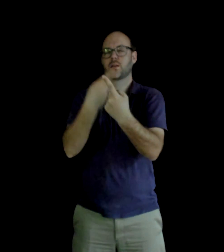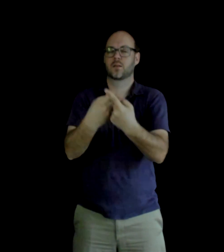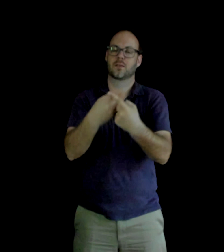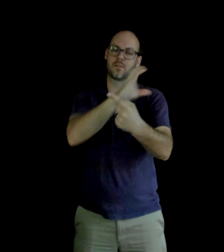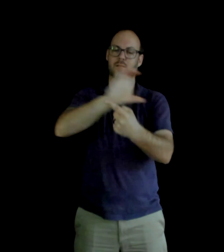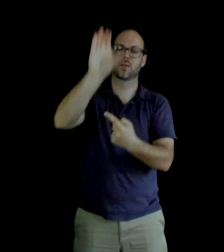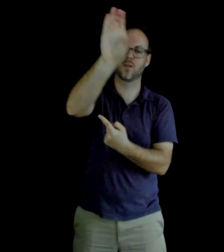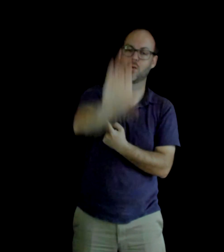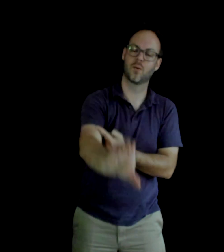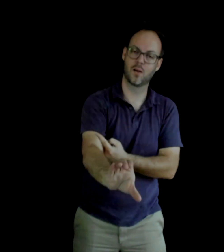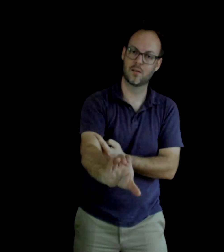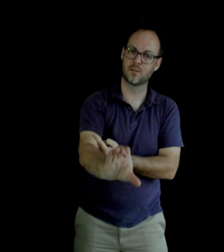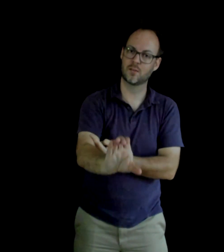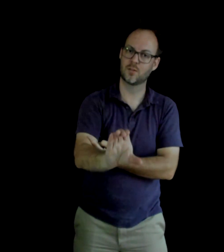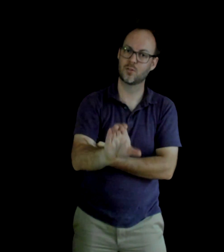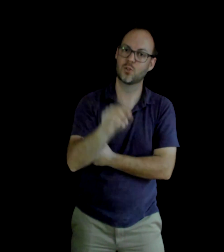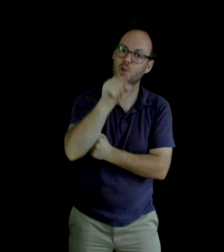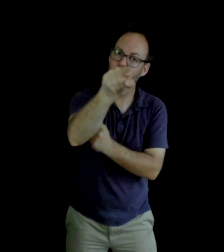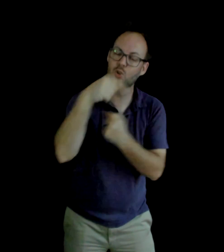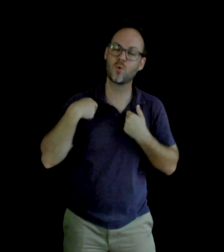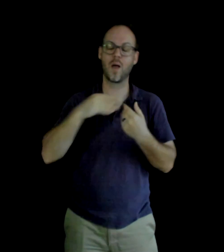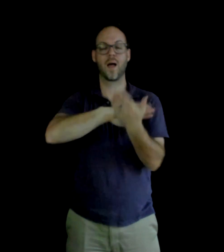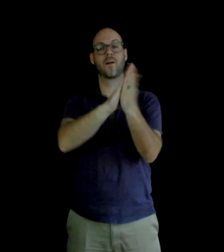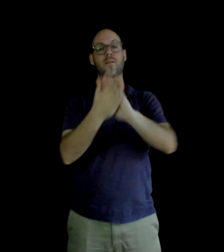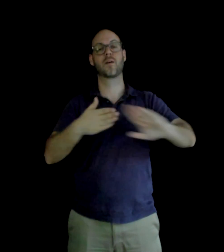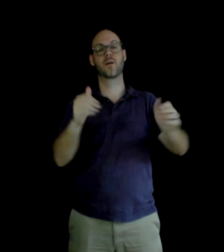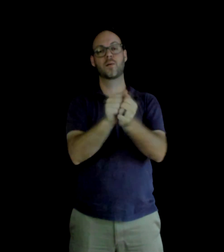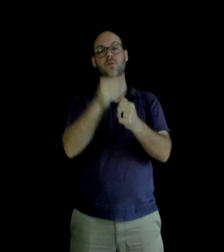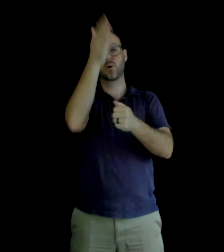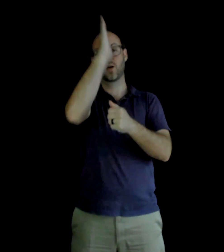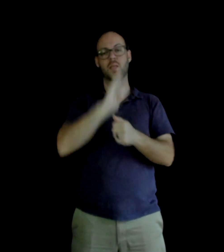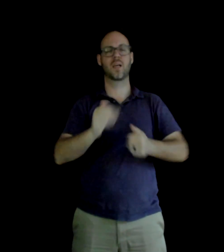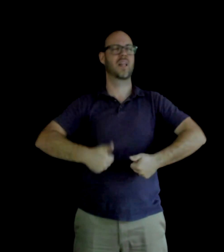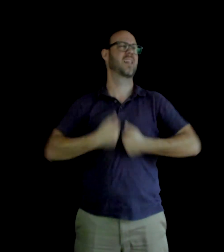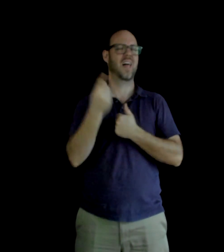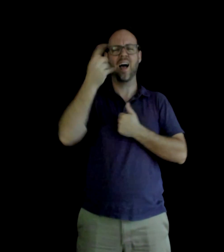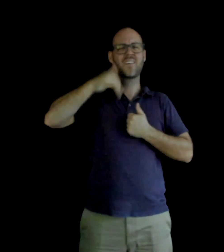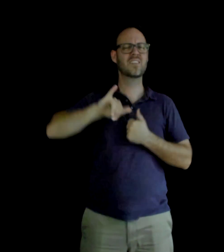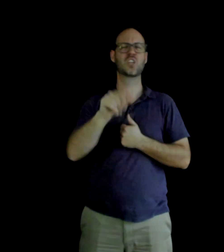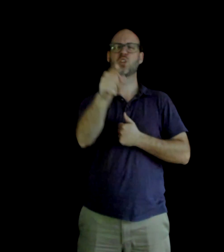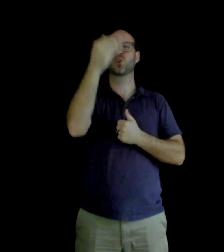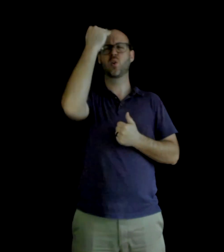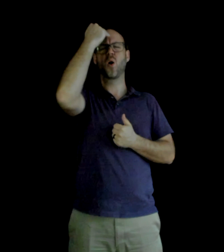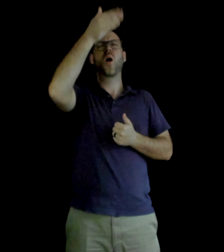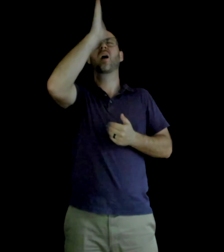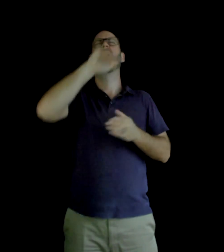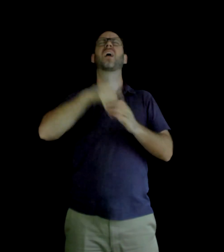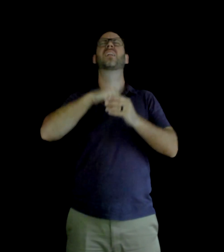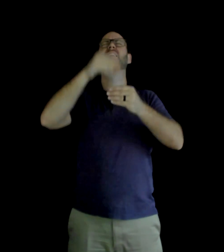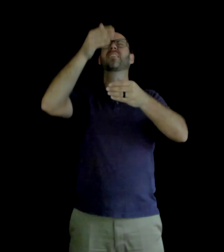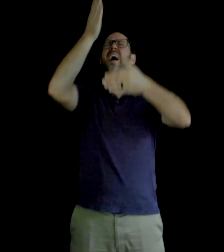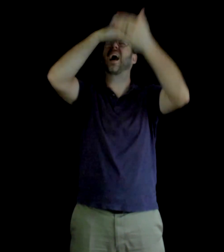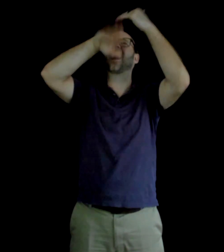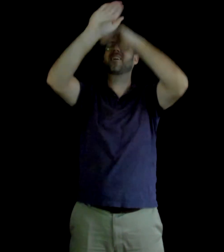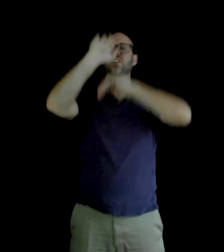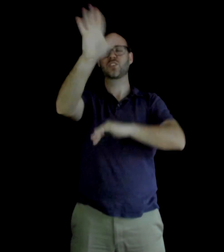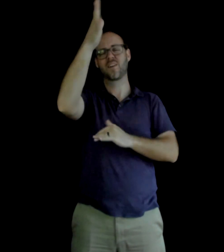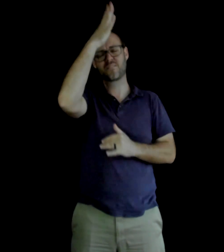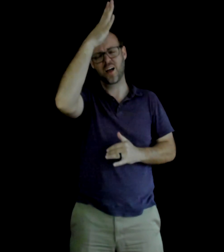the way to the cross. You have peace with God. You have eternal life. You know that God is your Father in heaven. You know that